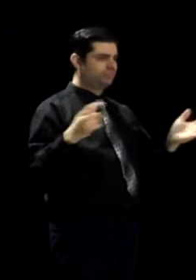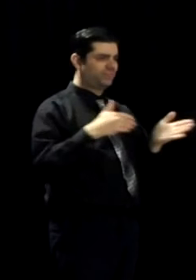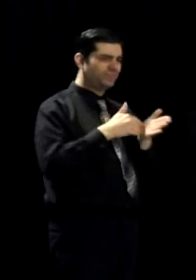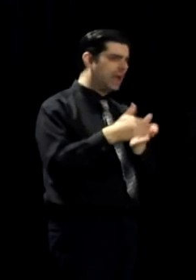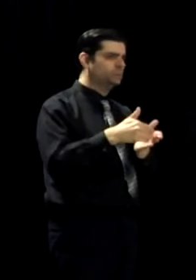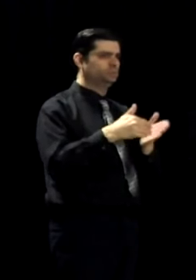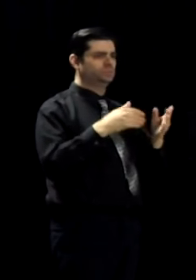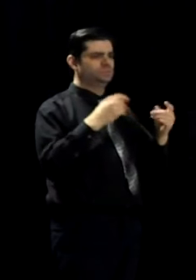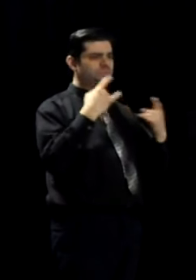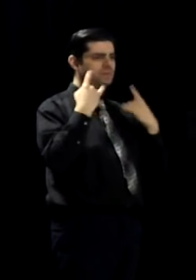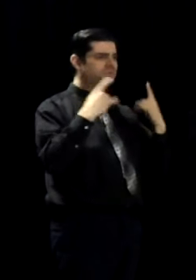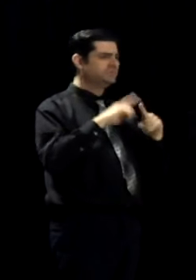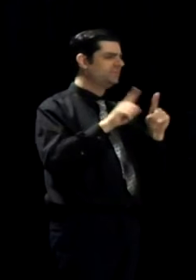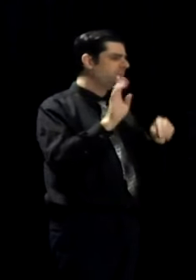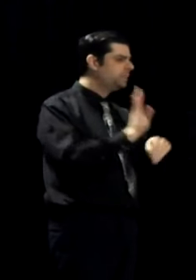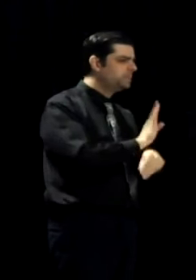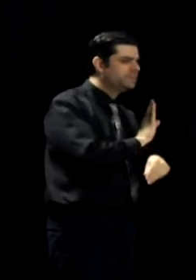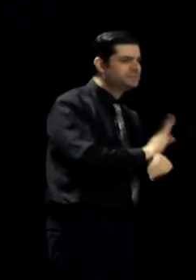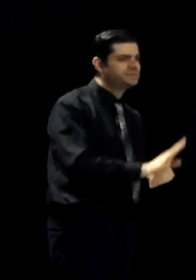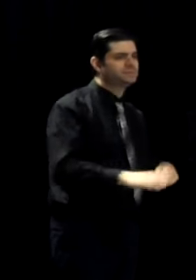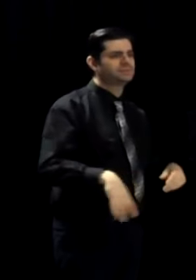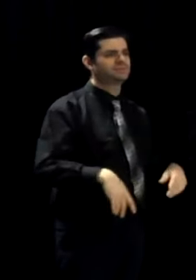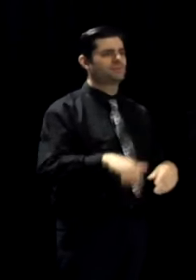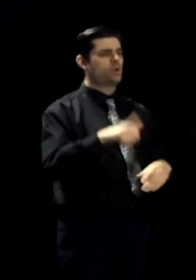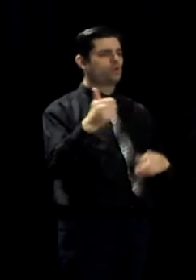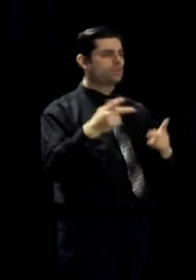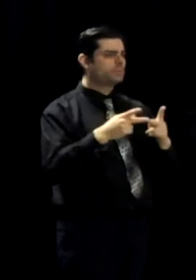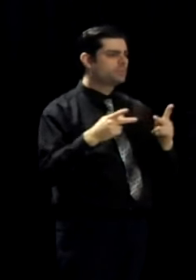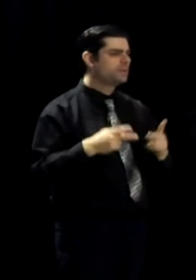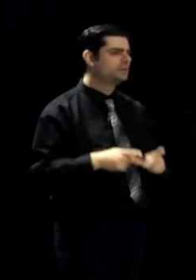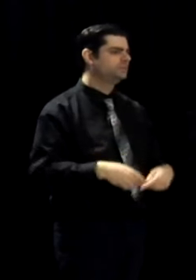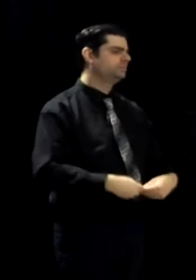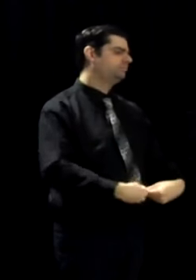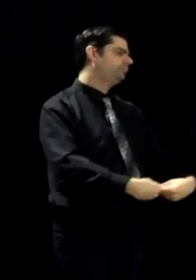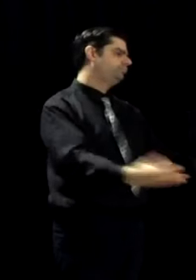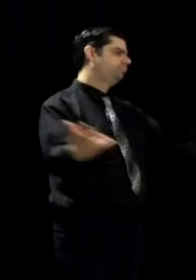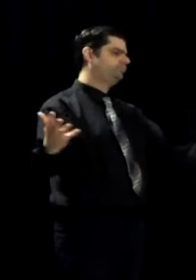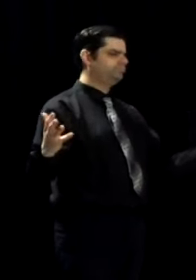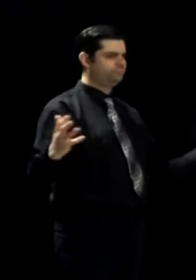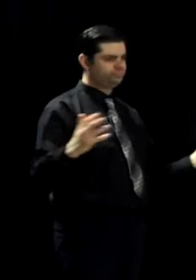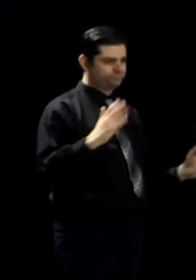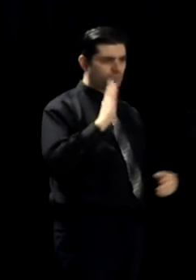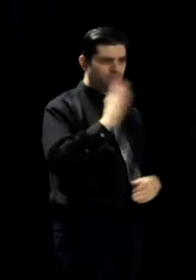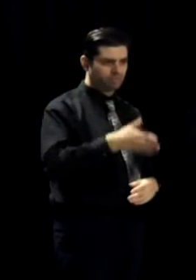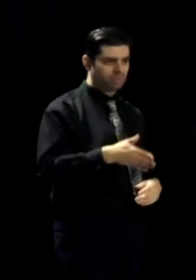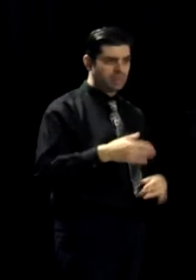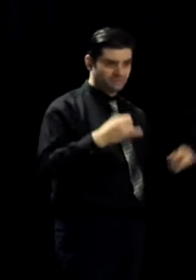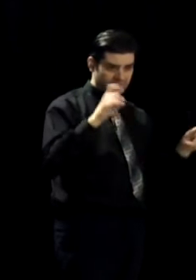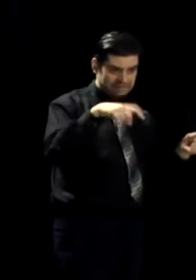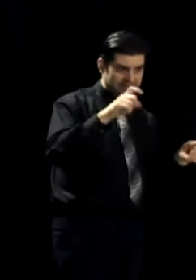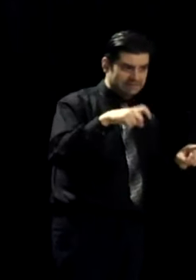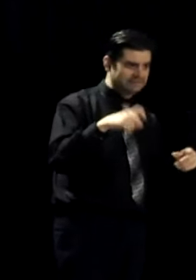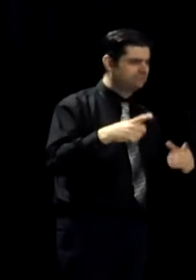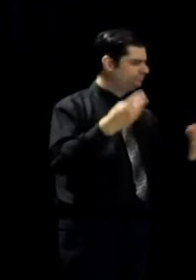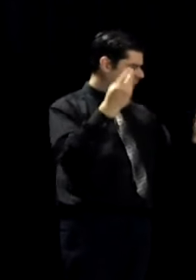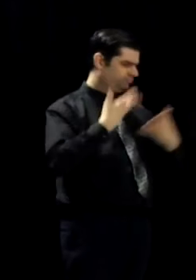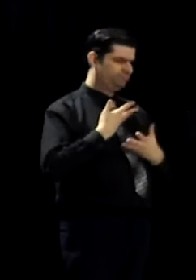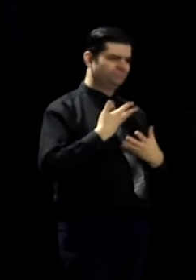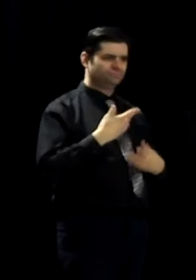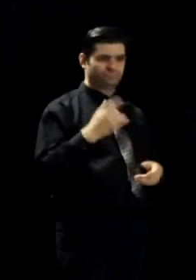businesses and entities, and we'll continue to do that. So if folks need one, this is what they look